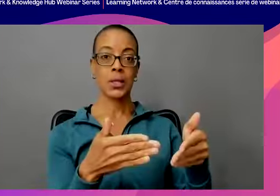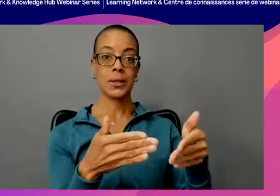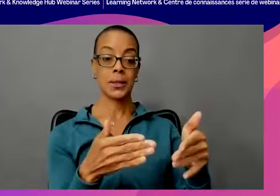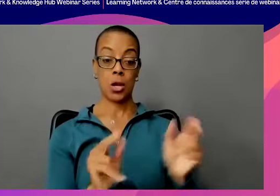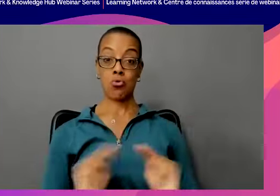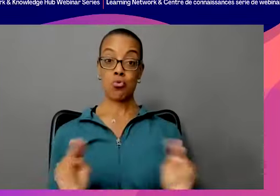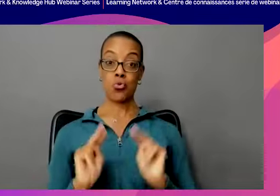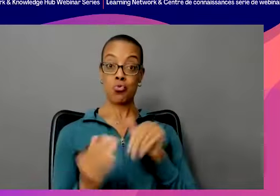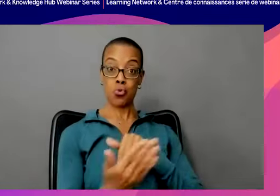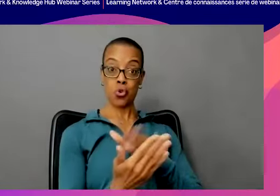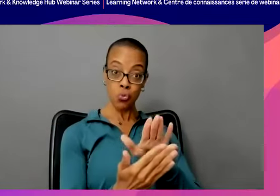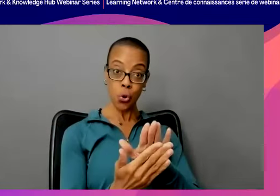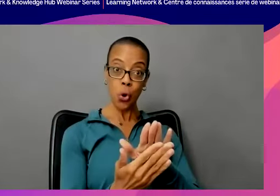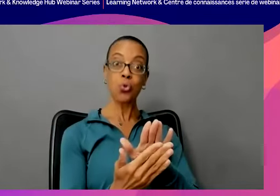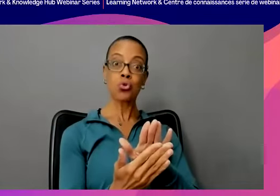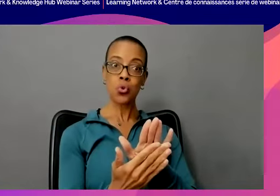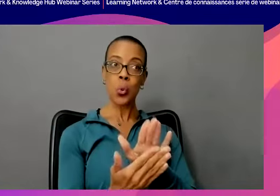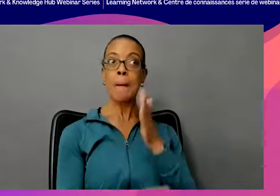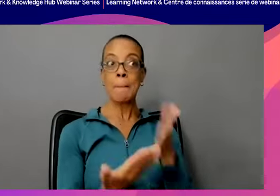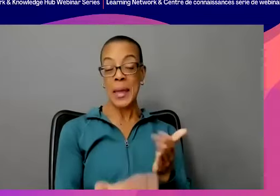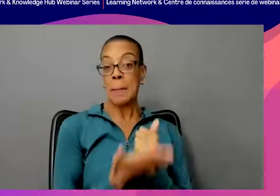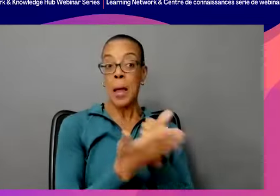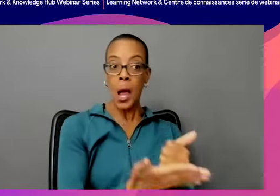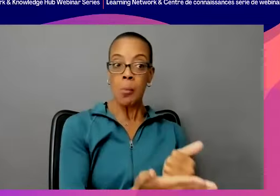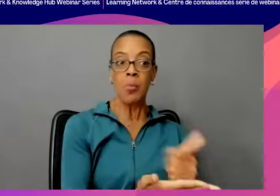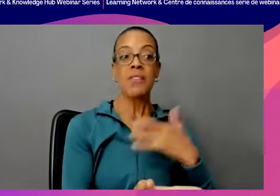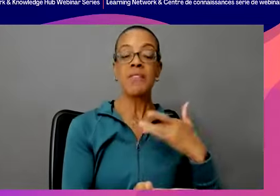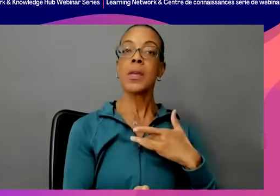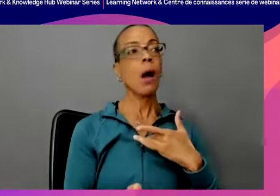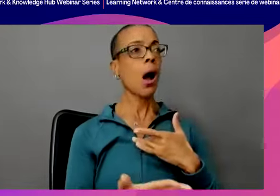approach may help her feel less judged and more welcomed.